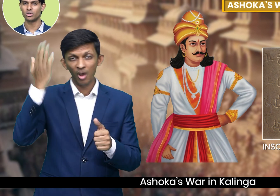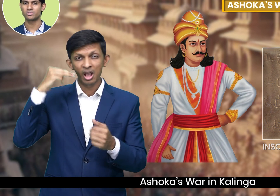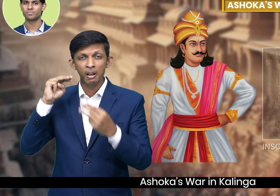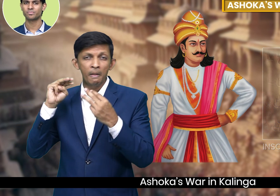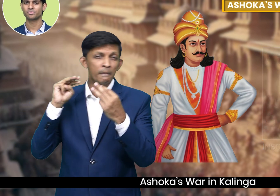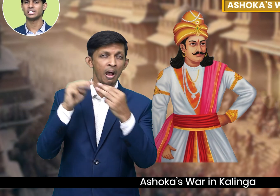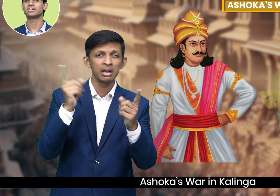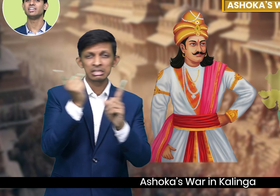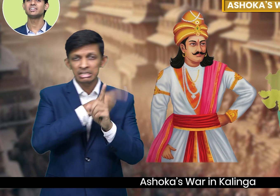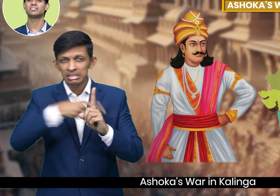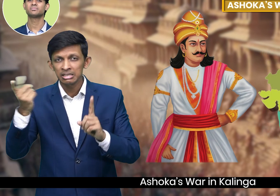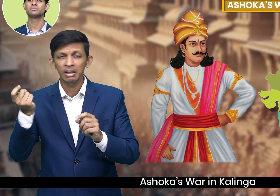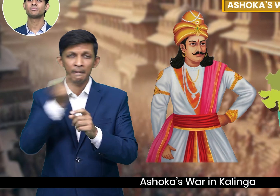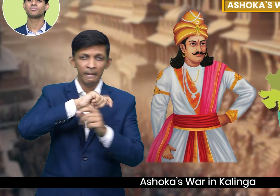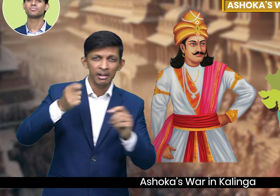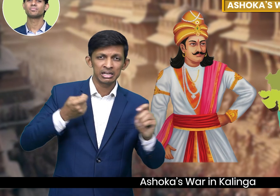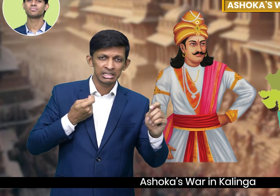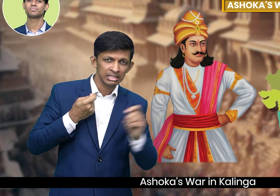Ashoka's war in Kalinga.